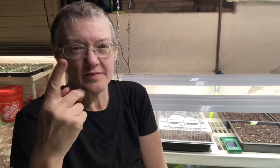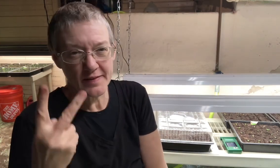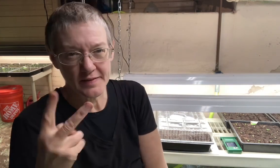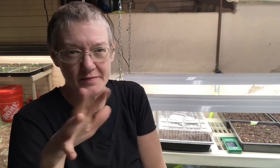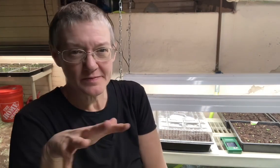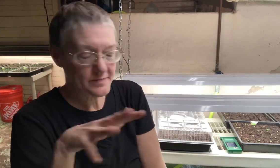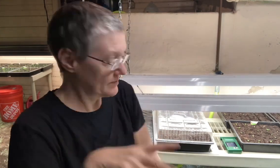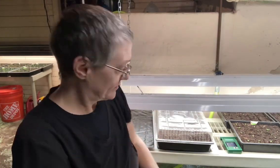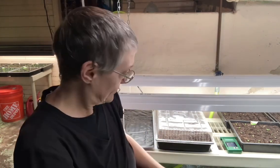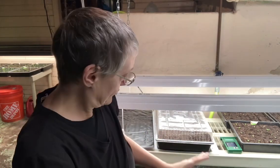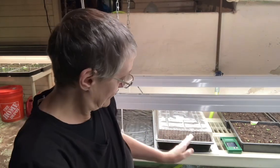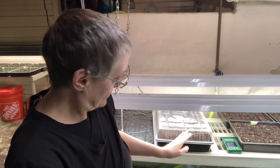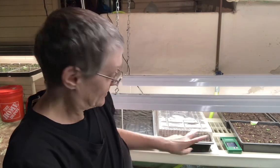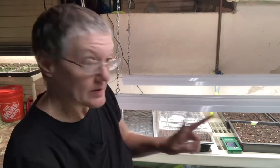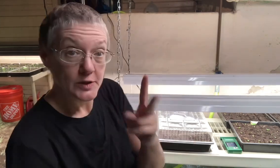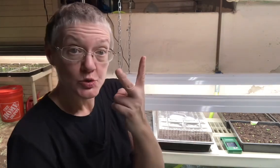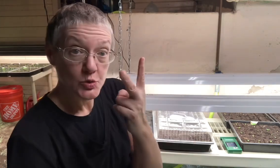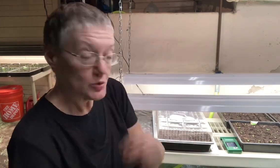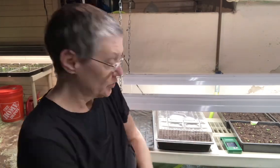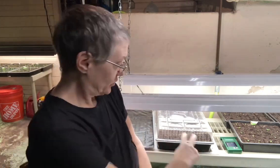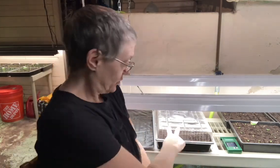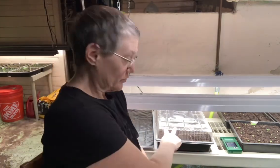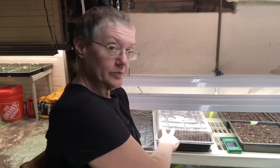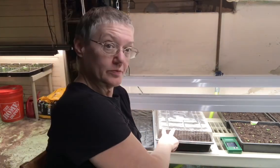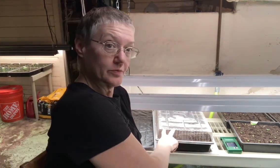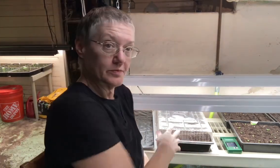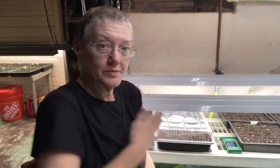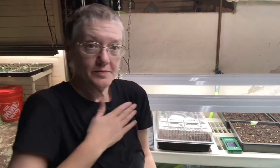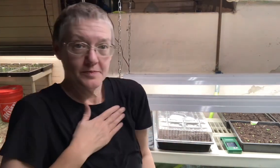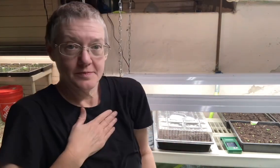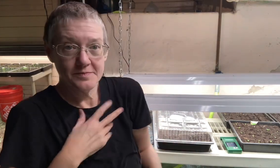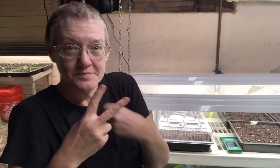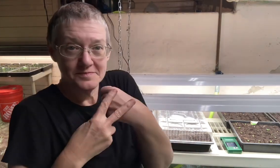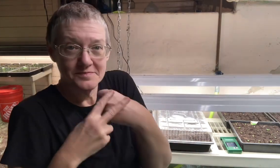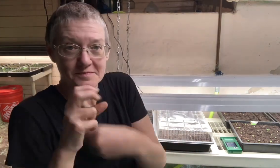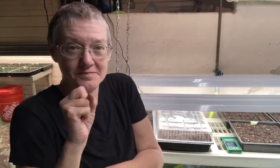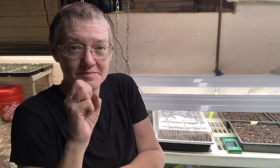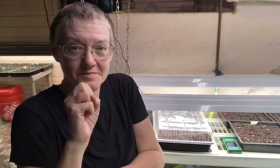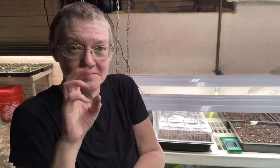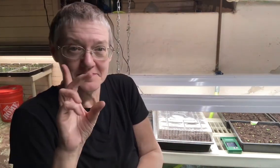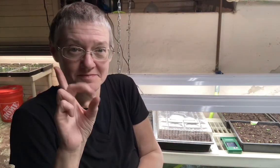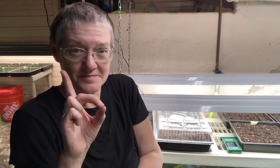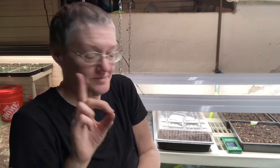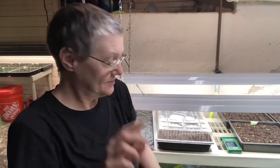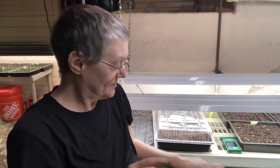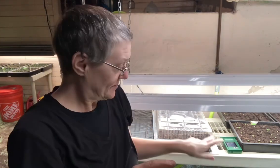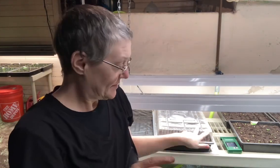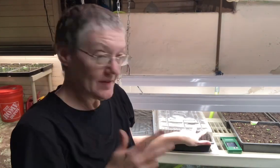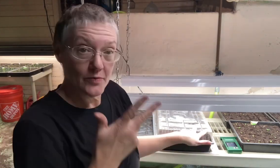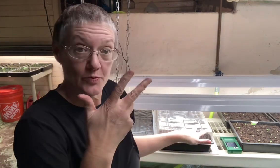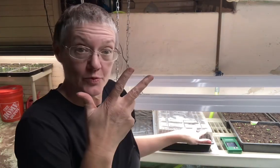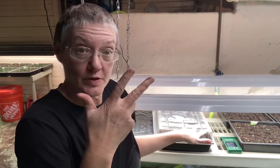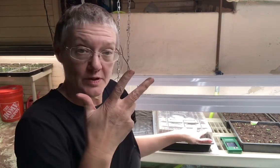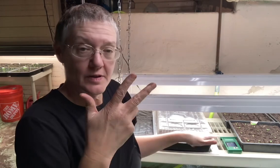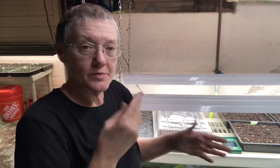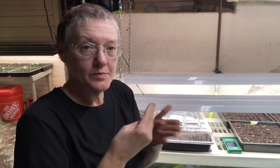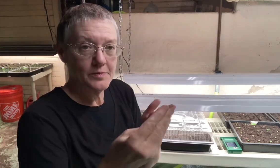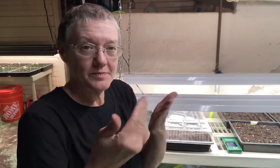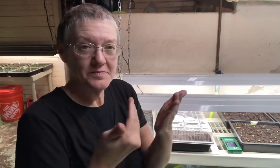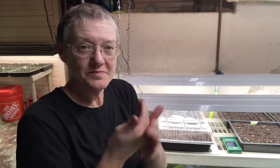I did about half and half. 2 rows of my saved seed and 3 rows of the new